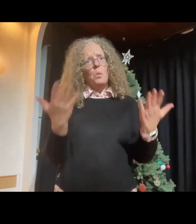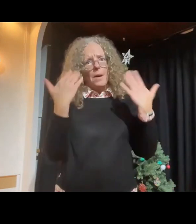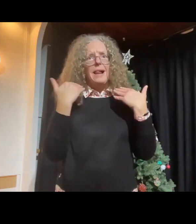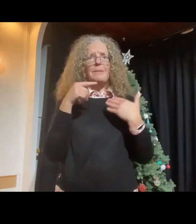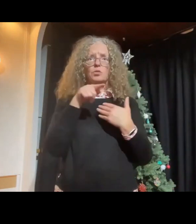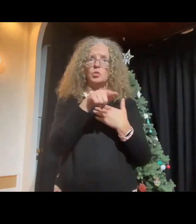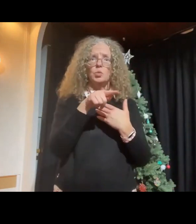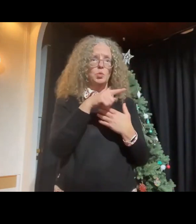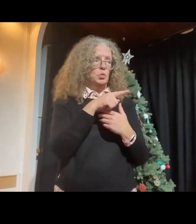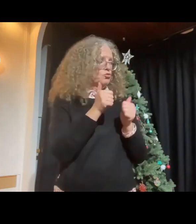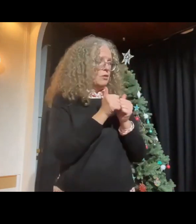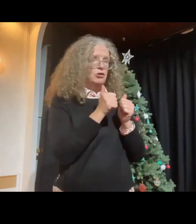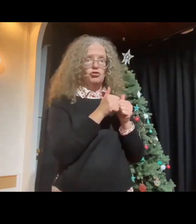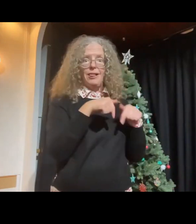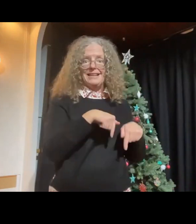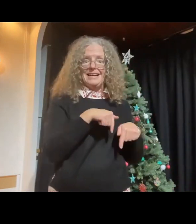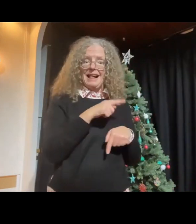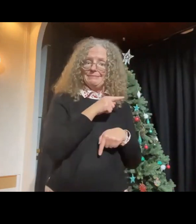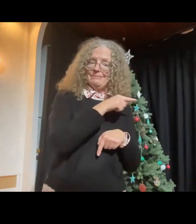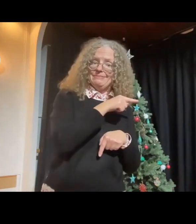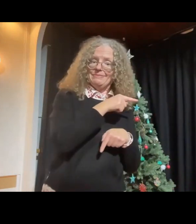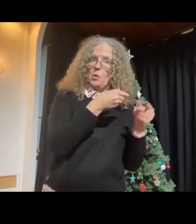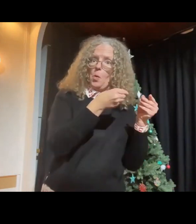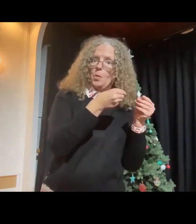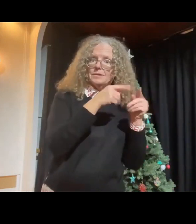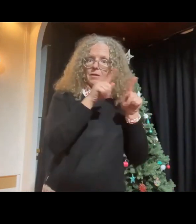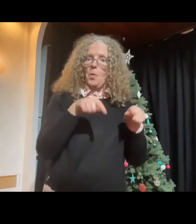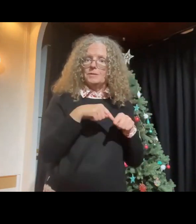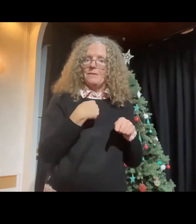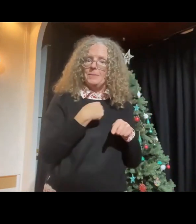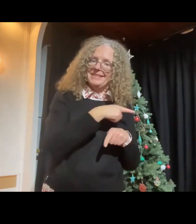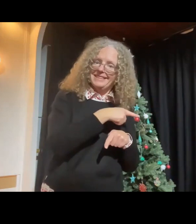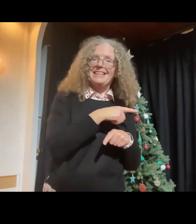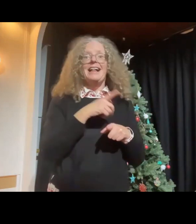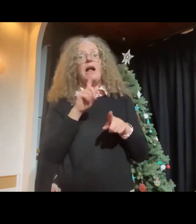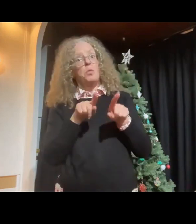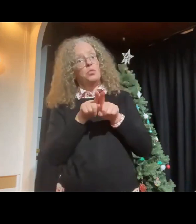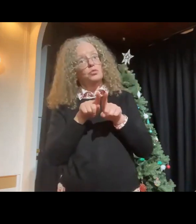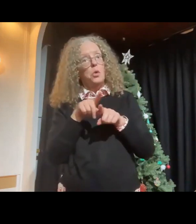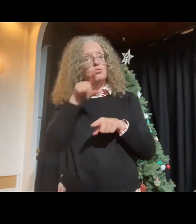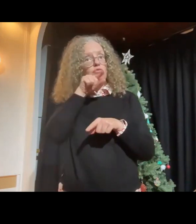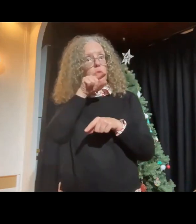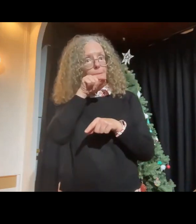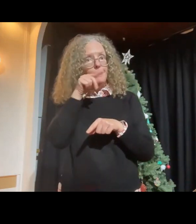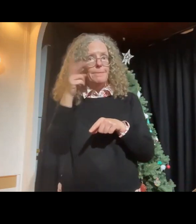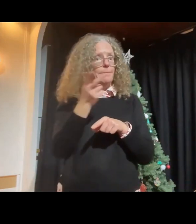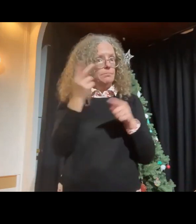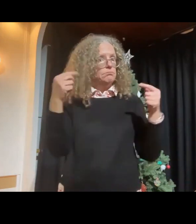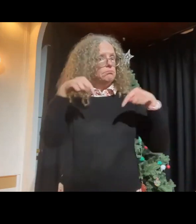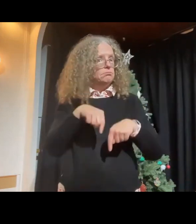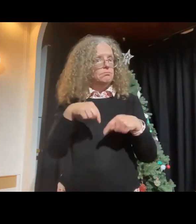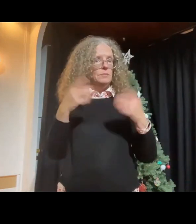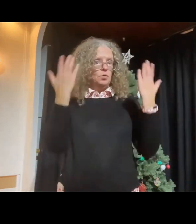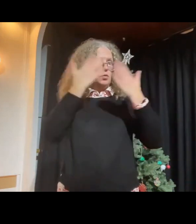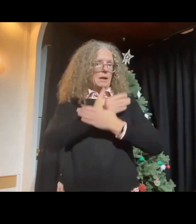Rob. So a big welcome to Rachel O'Neill, who's here in person, who's holding my notes for me just off screen,